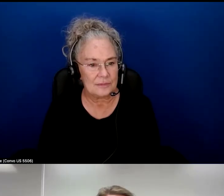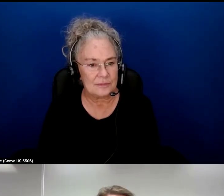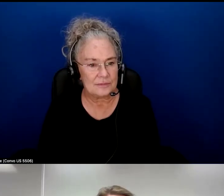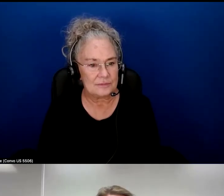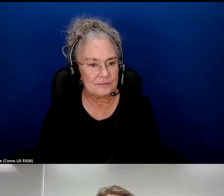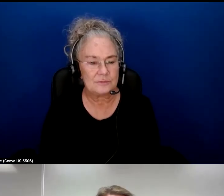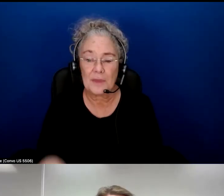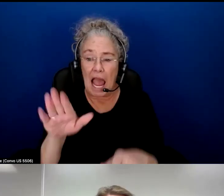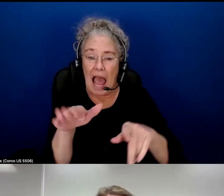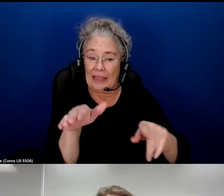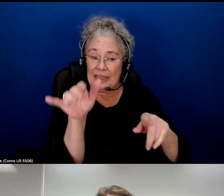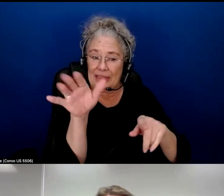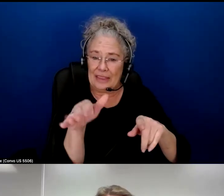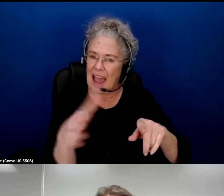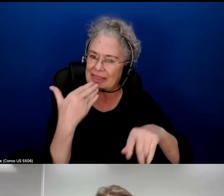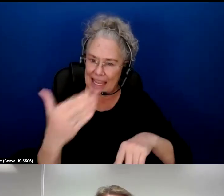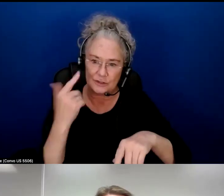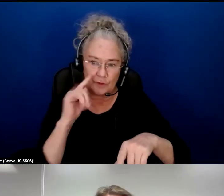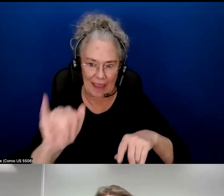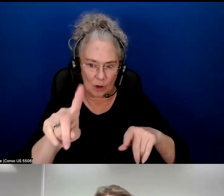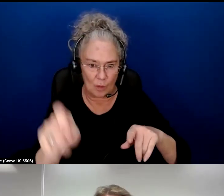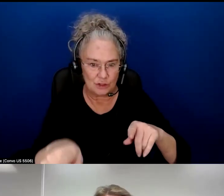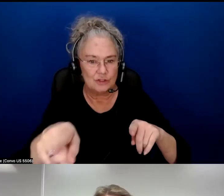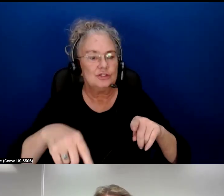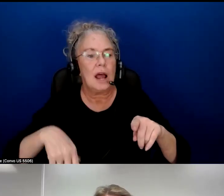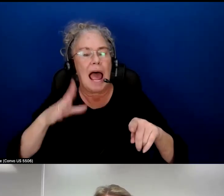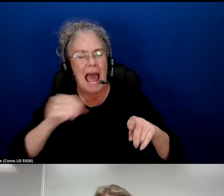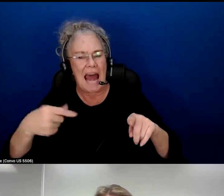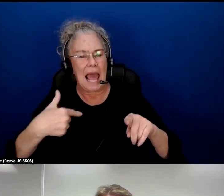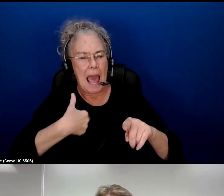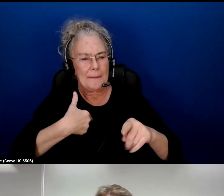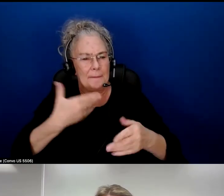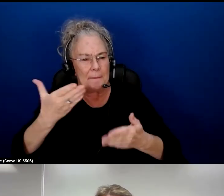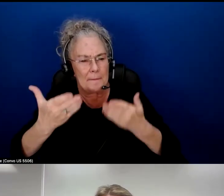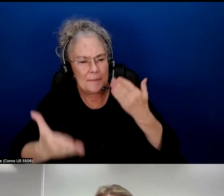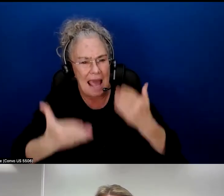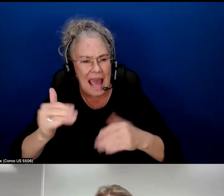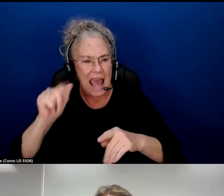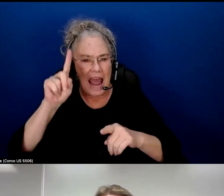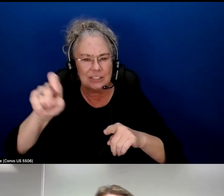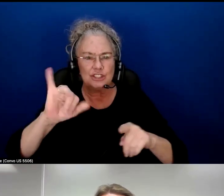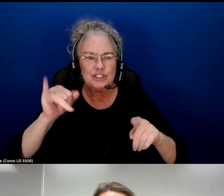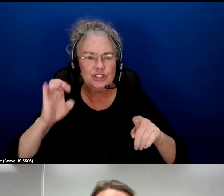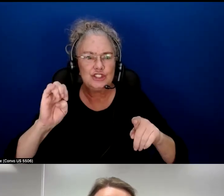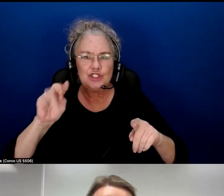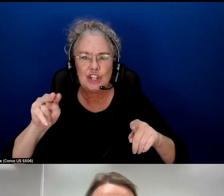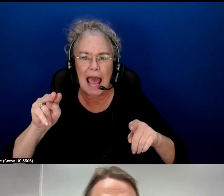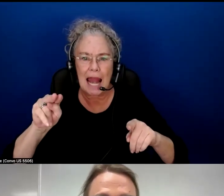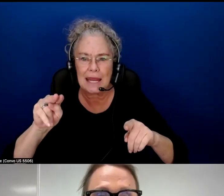So this, thank you for that question. And I may ask Jen Katz to pop up